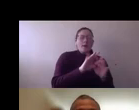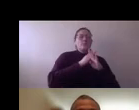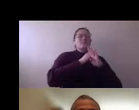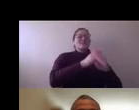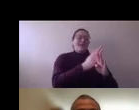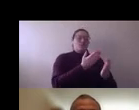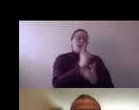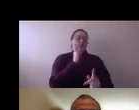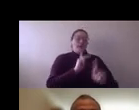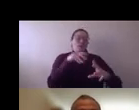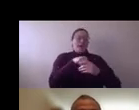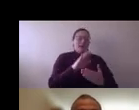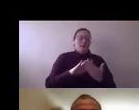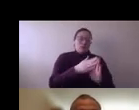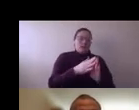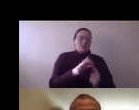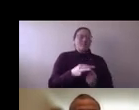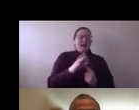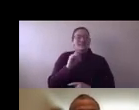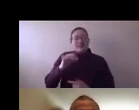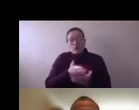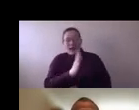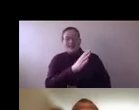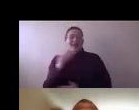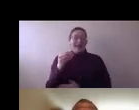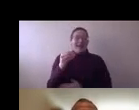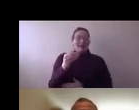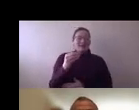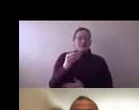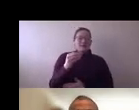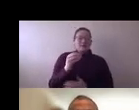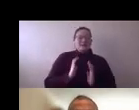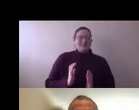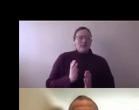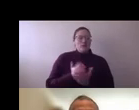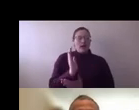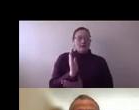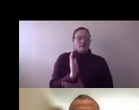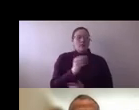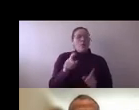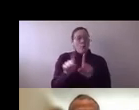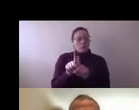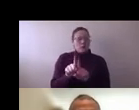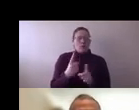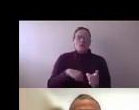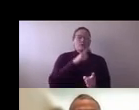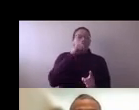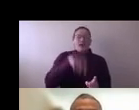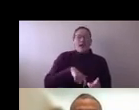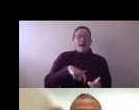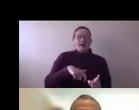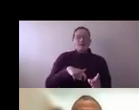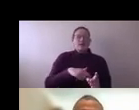communities, especially their civil rights and constitutional rights. And also, we should not lose sight of the need